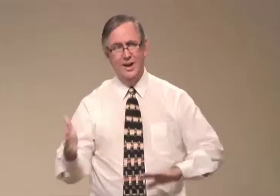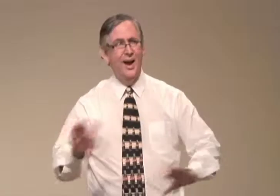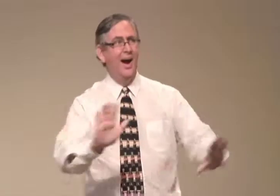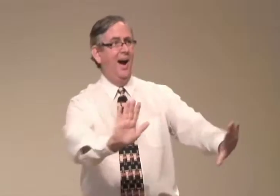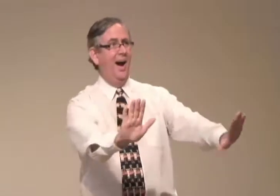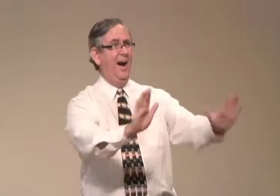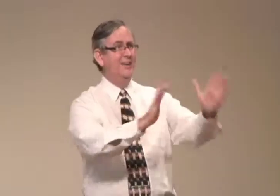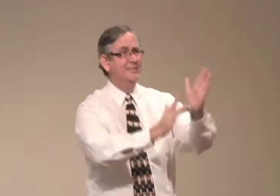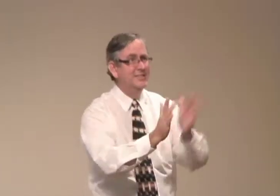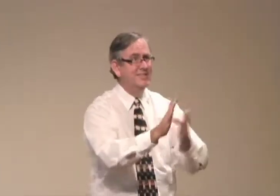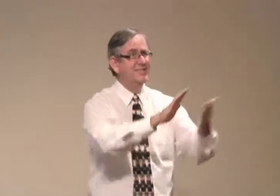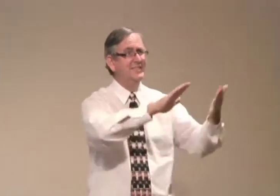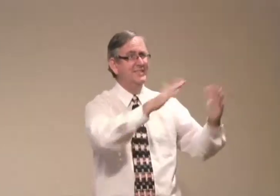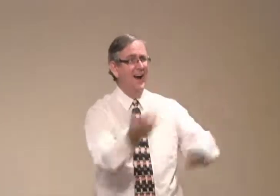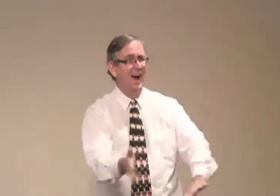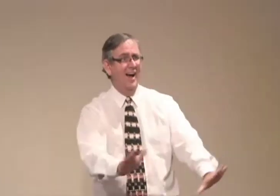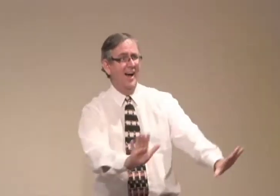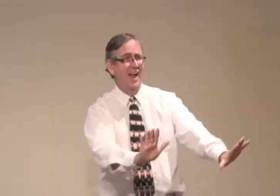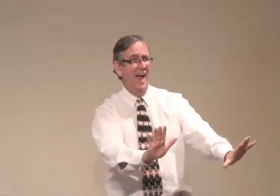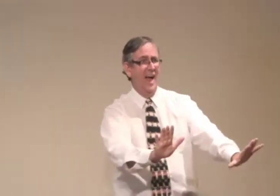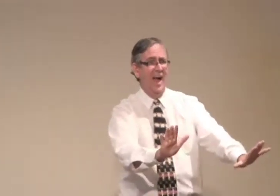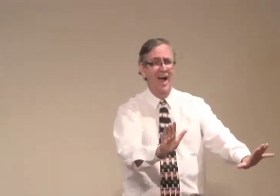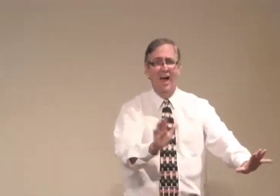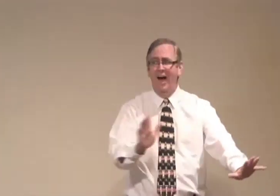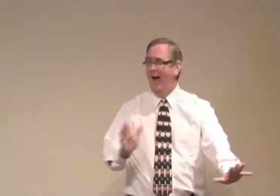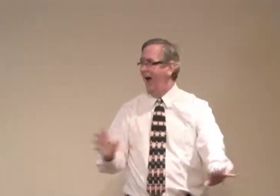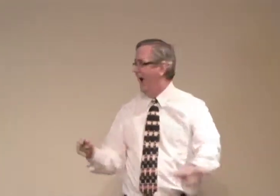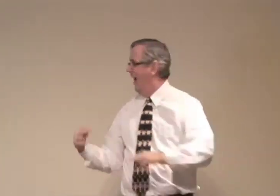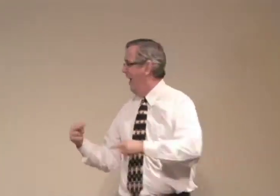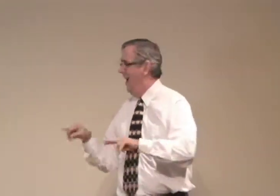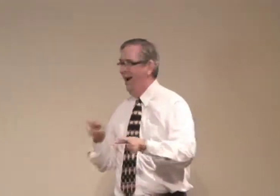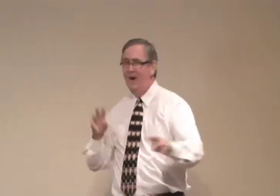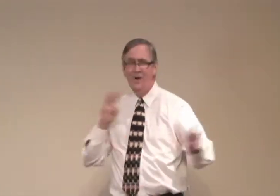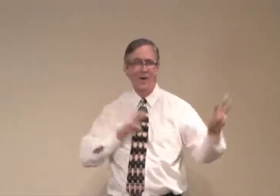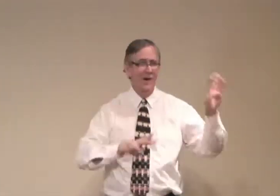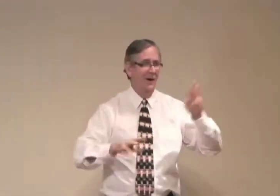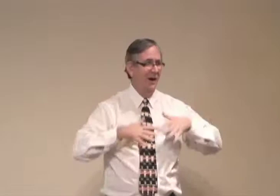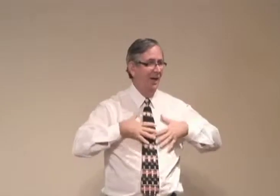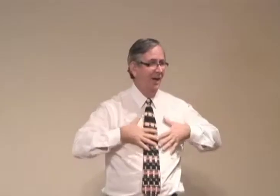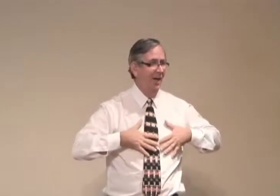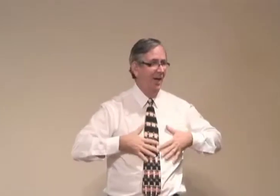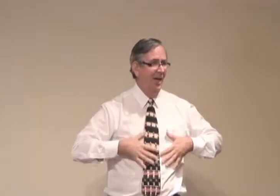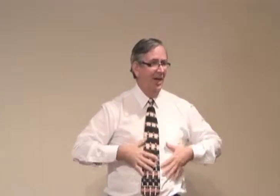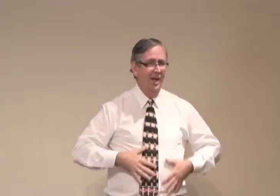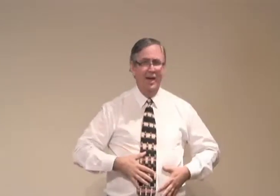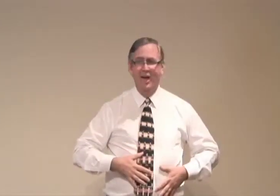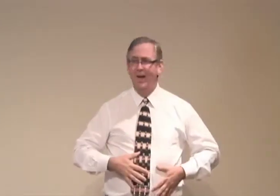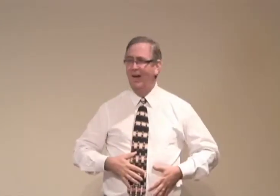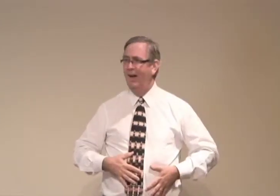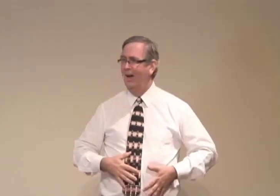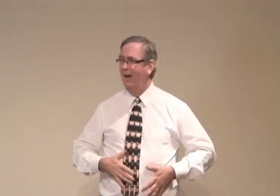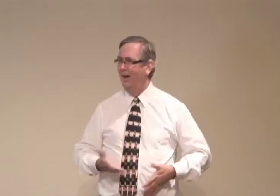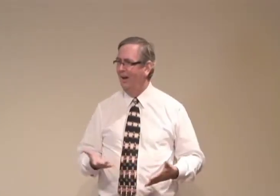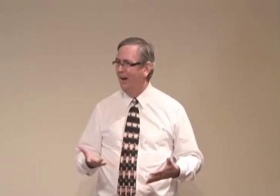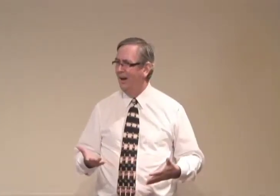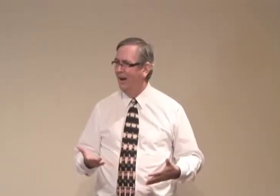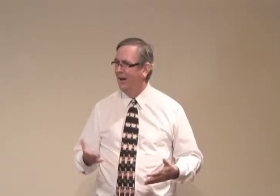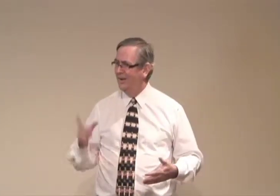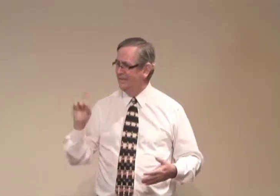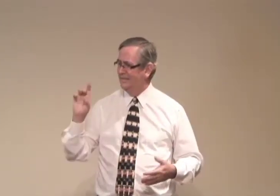And he said, as the prophecies have been written, I am going to die. Boy, that was distressing news to